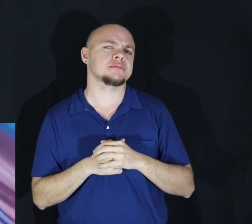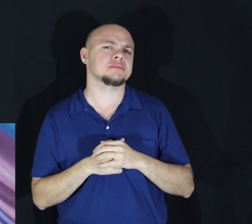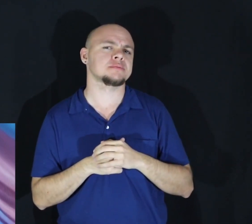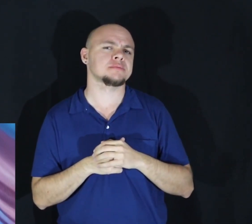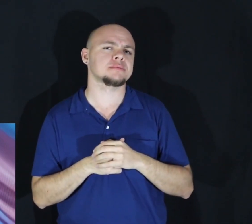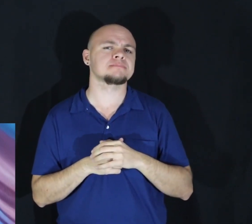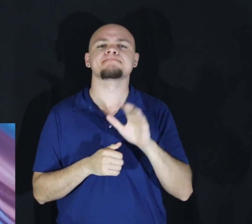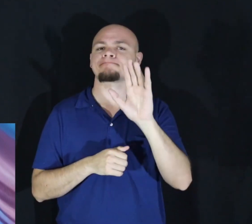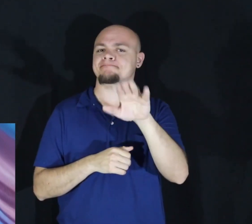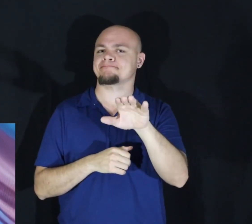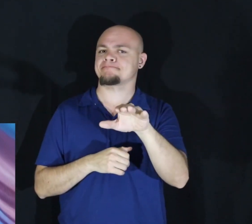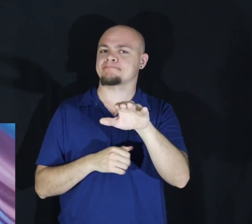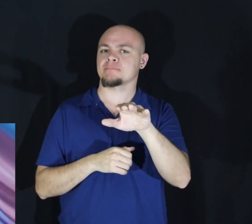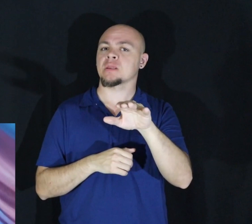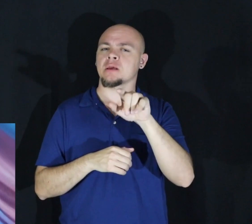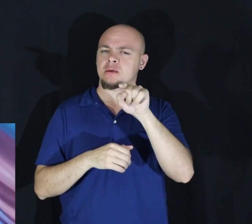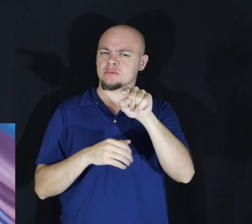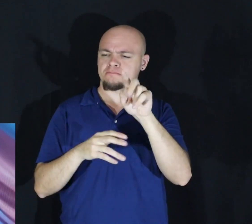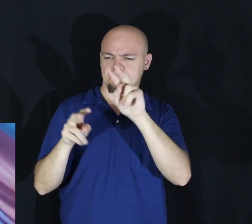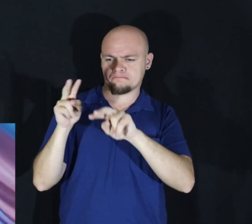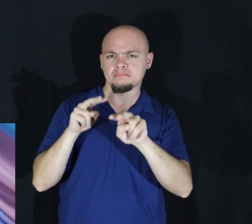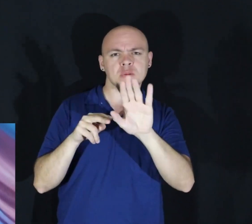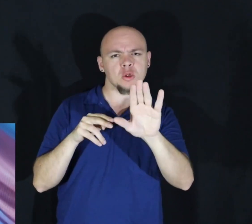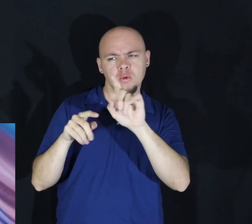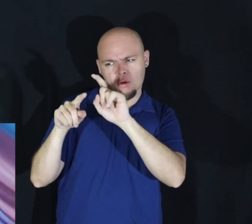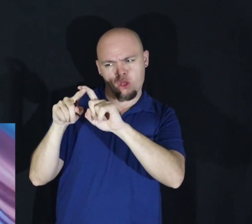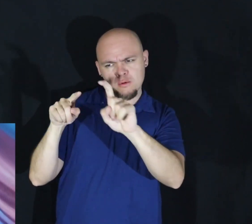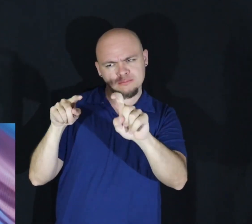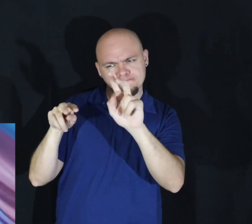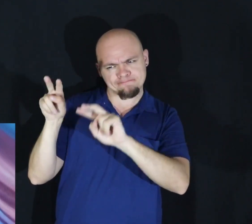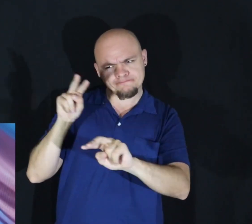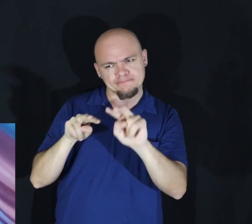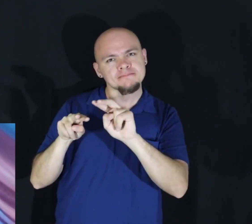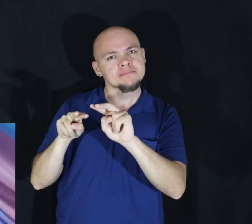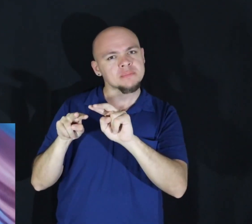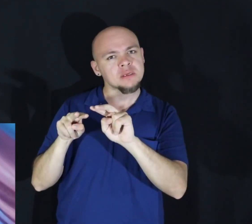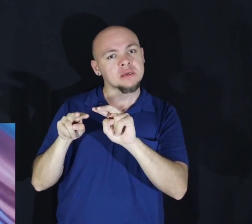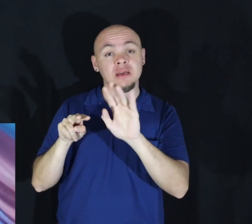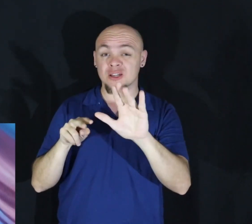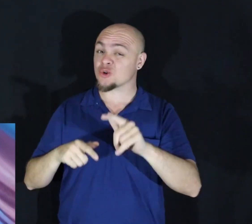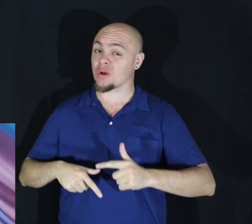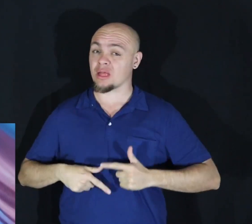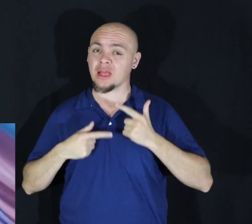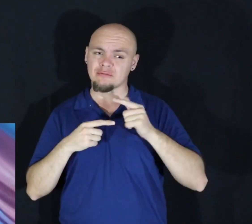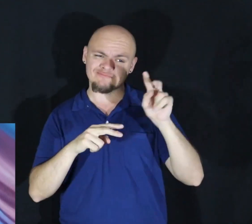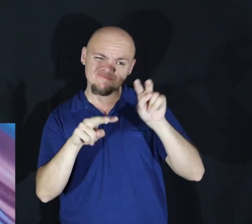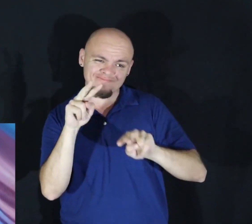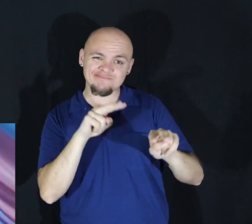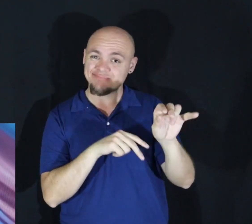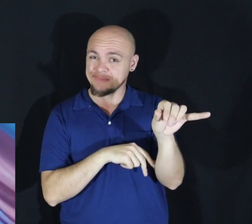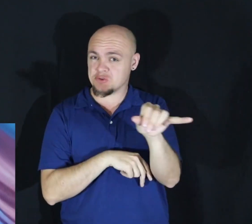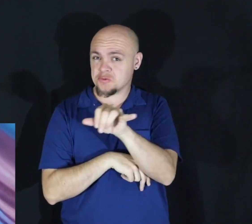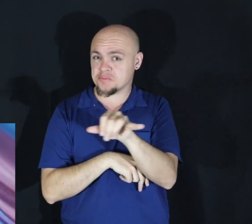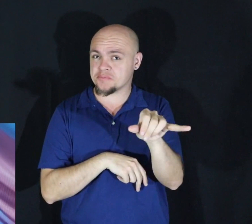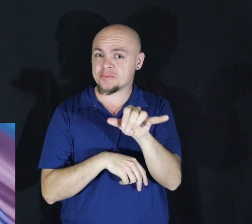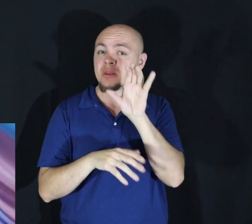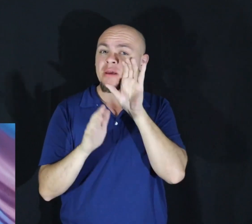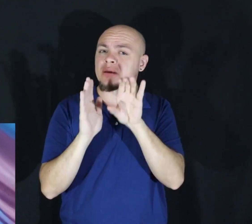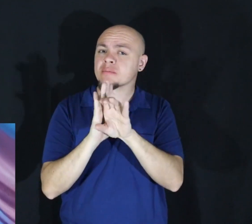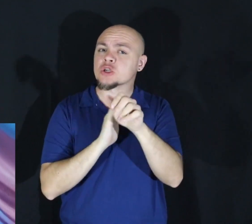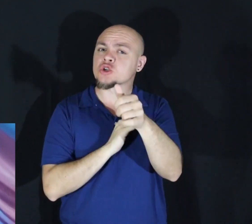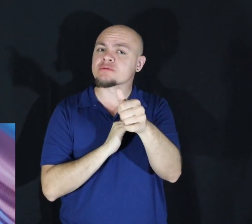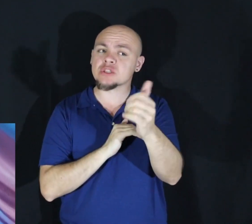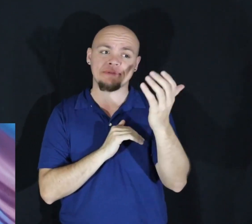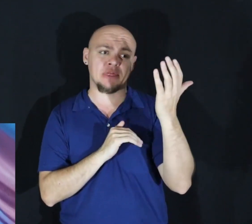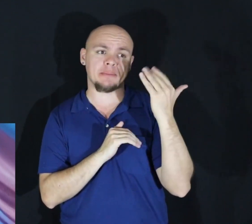I encourage you to take inventory of your wardrobe, and with that, your life. Look at pictures of yourself